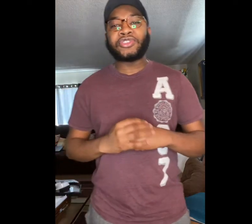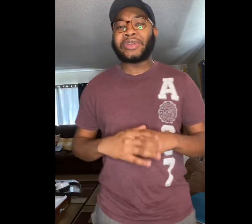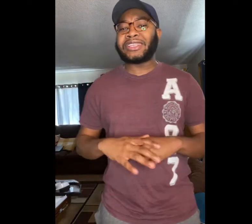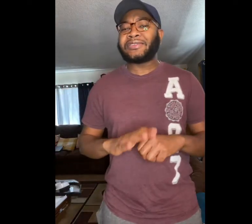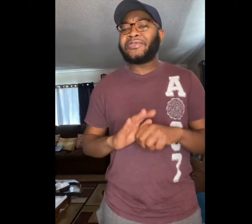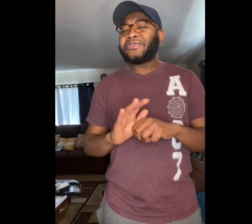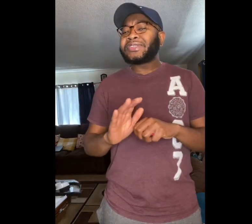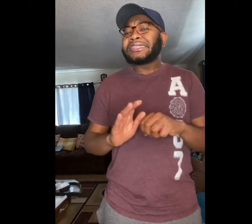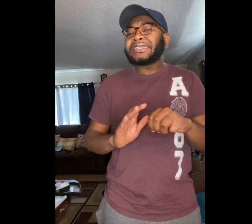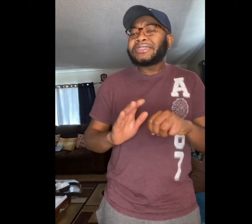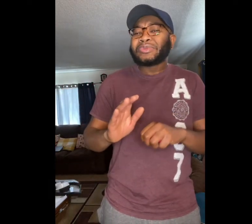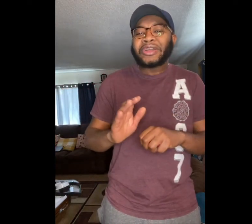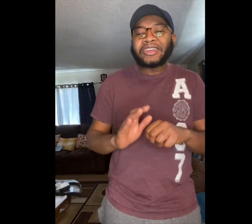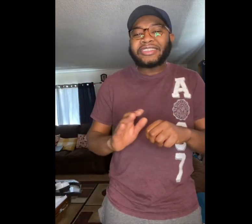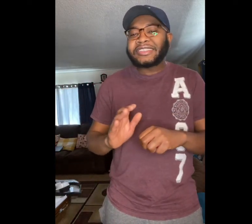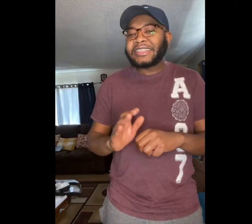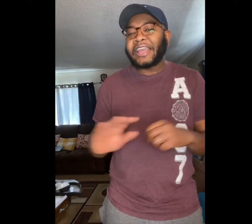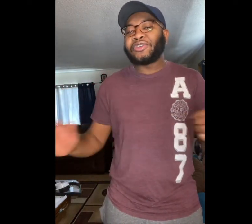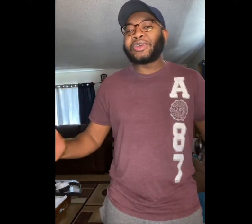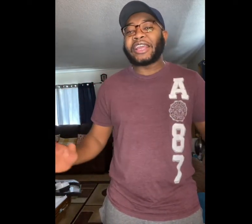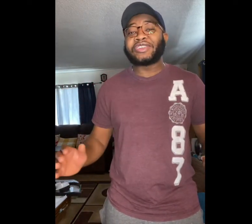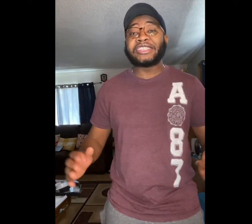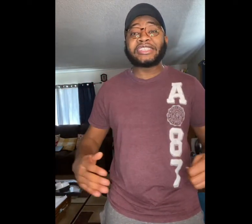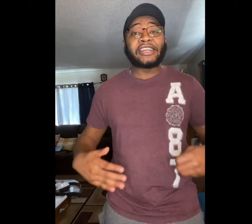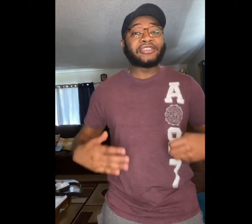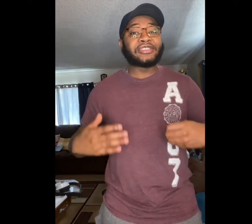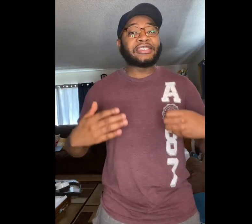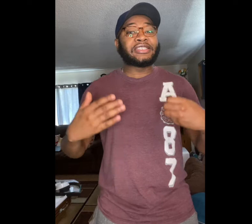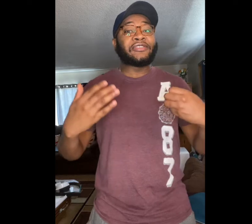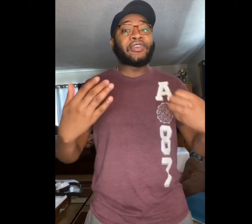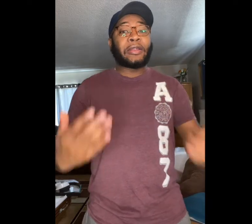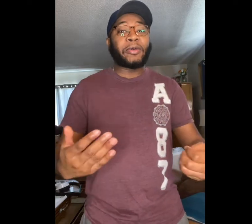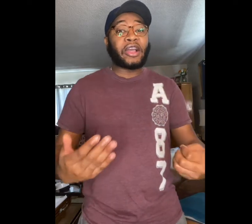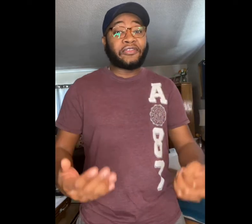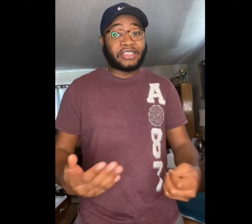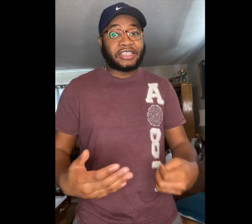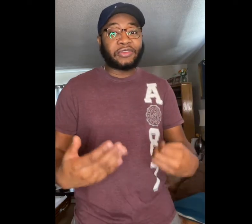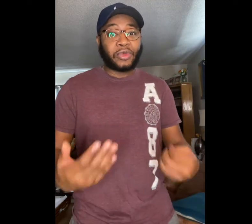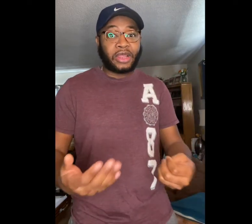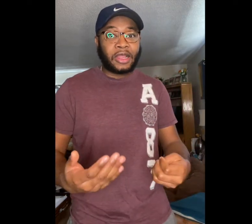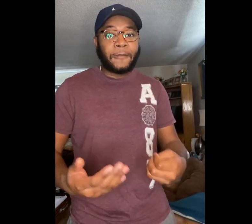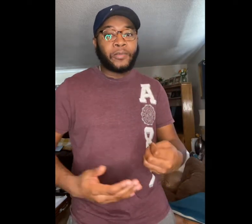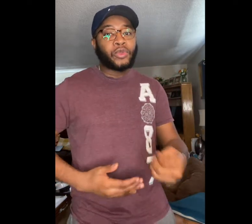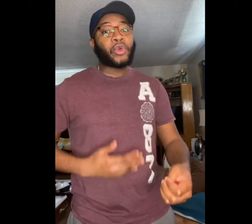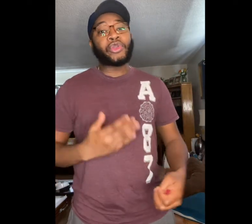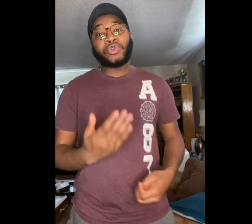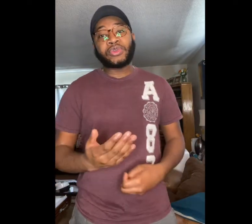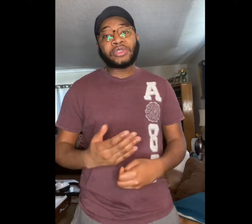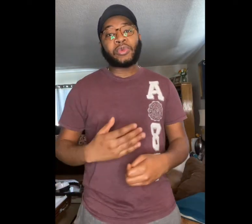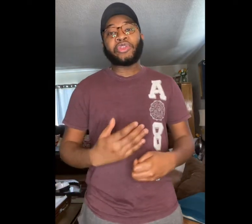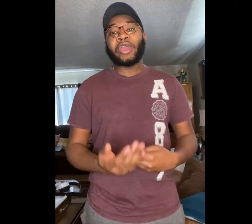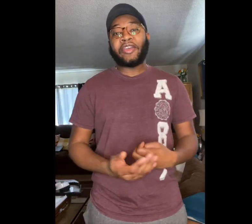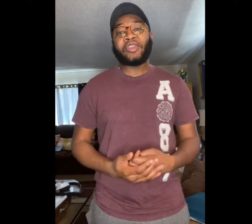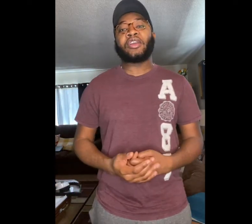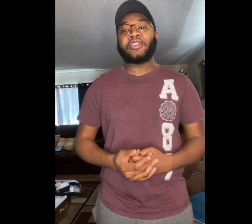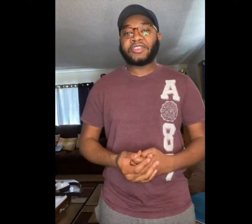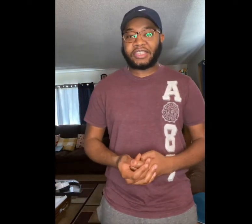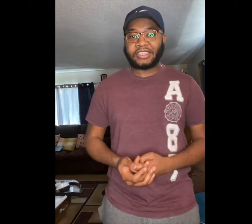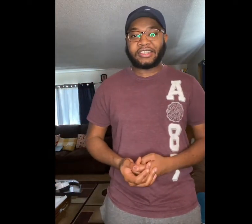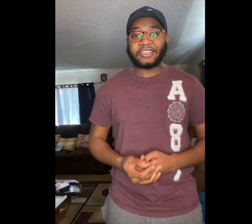least 15 words that you could actually start to develop a conversation with or use when you're having a conversation. Because